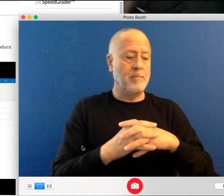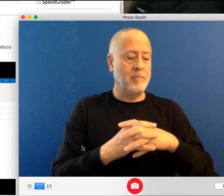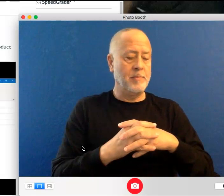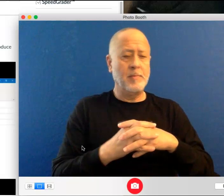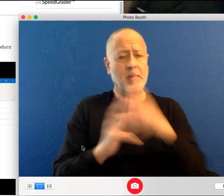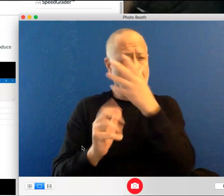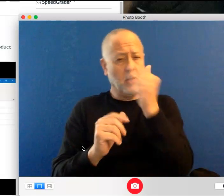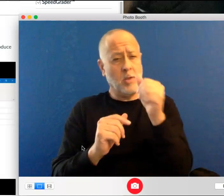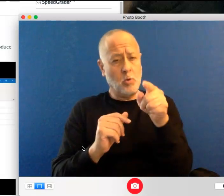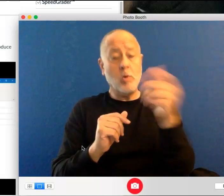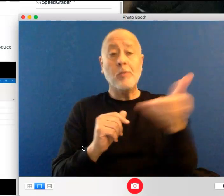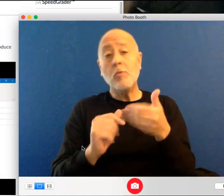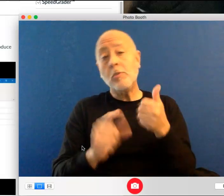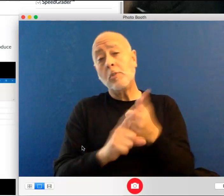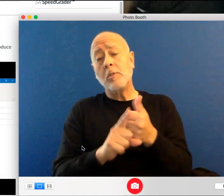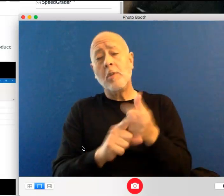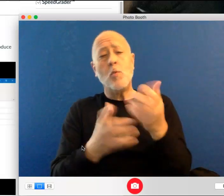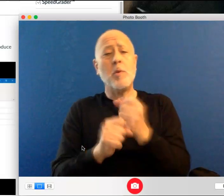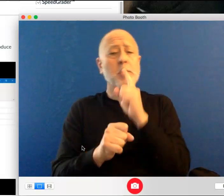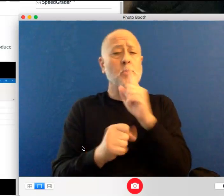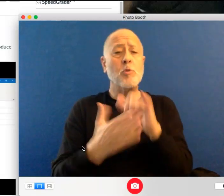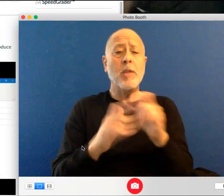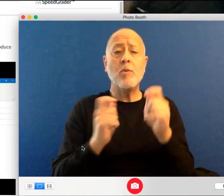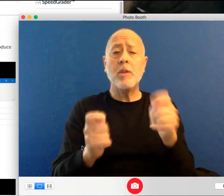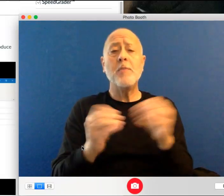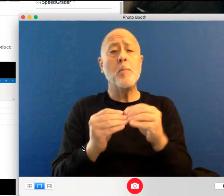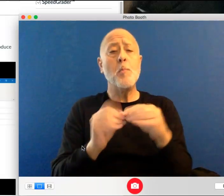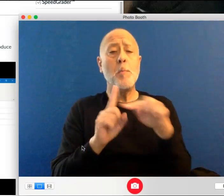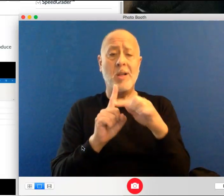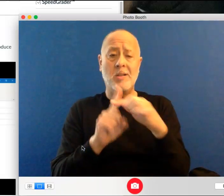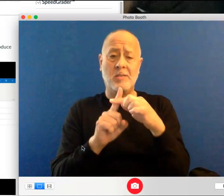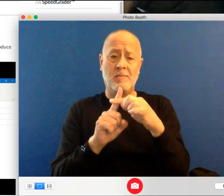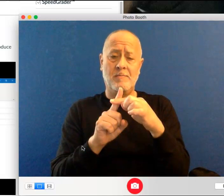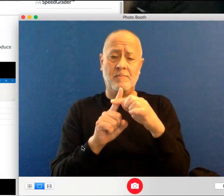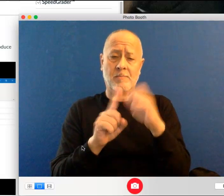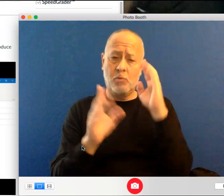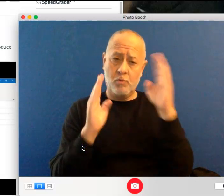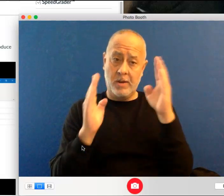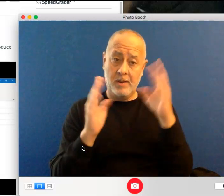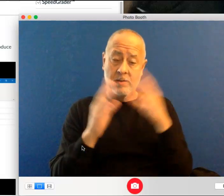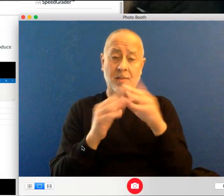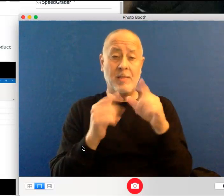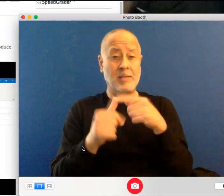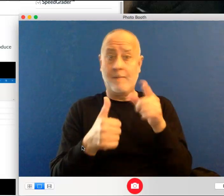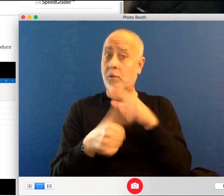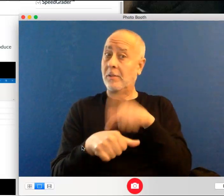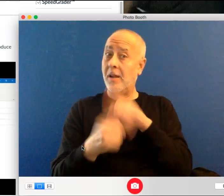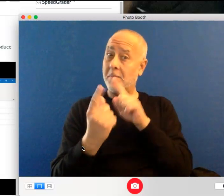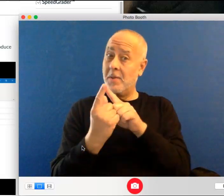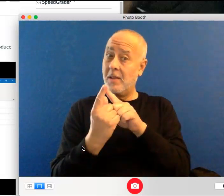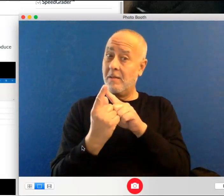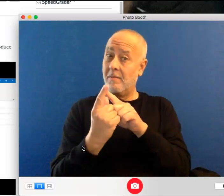And because you're introducing yourself, you want to make sure that you're giving a more positive greeting. So since this is our first time introducing